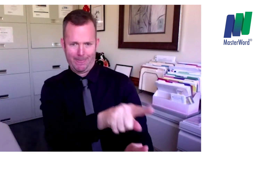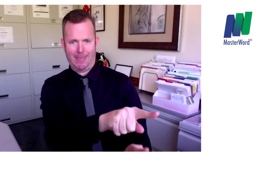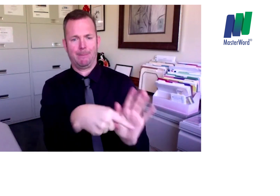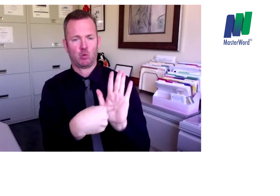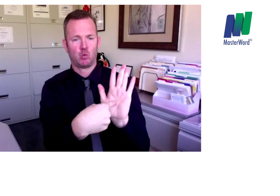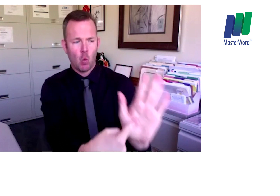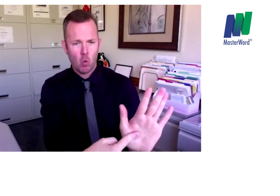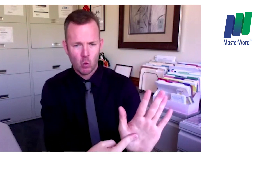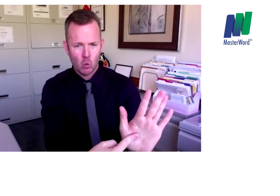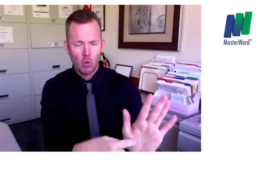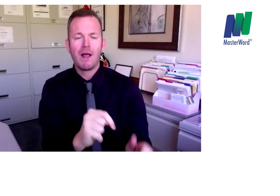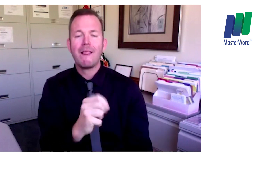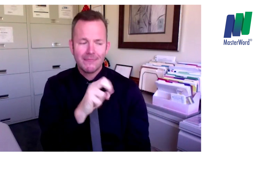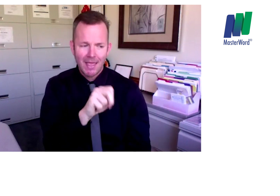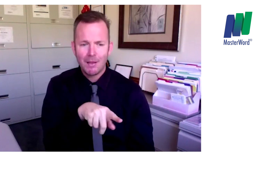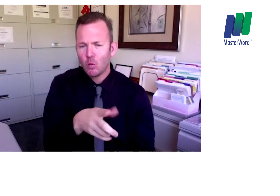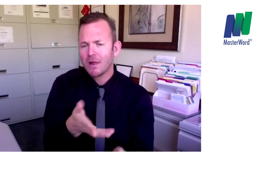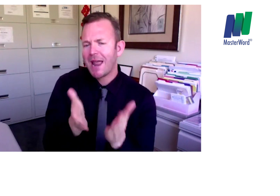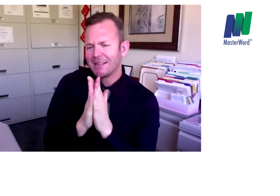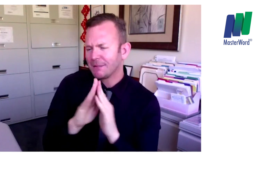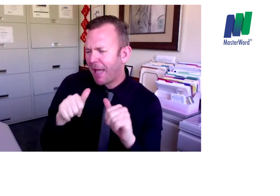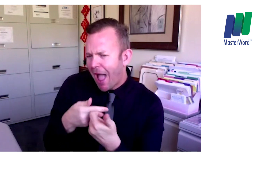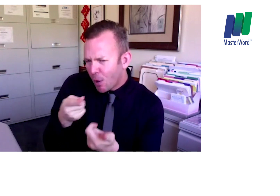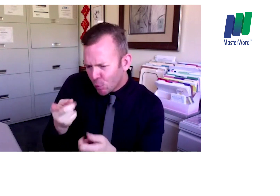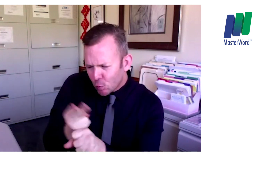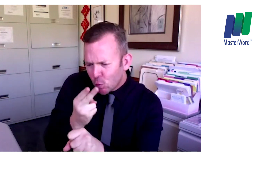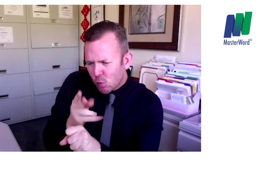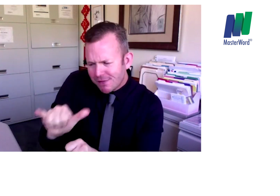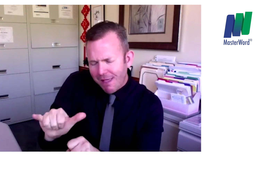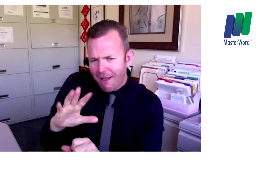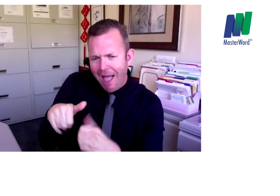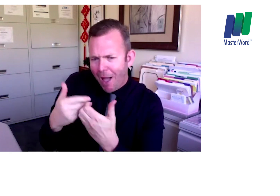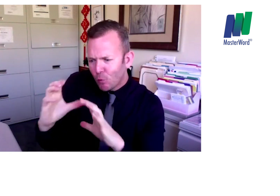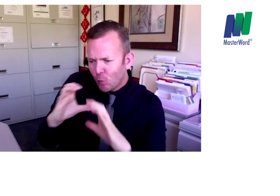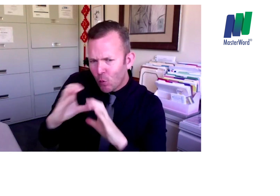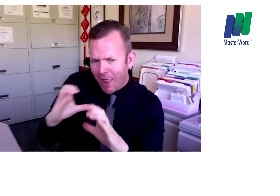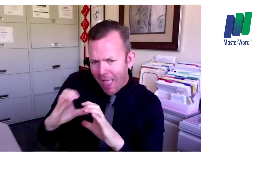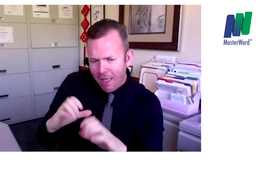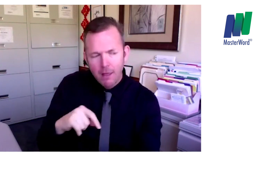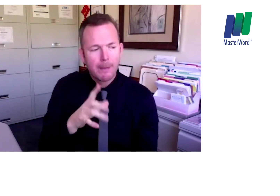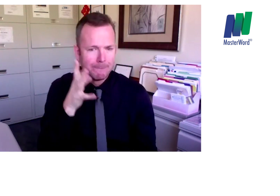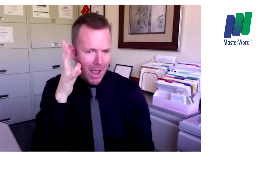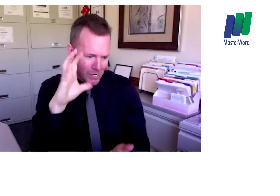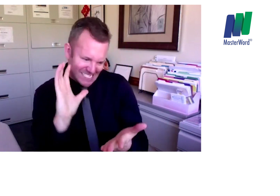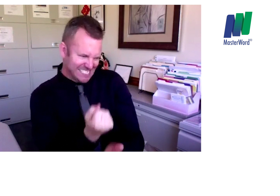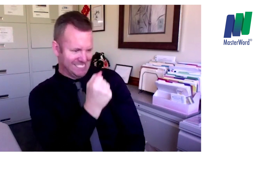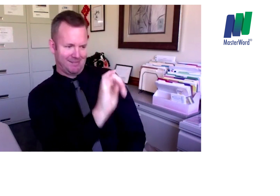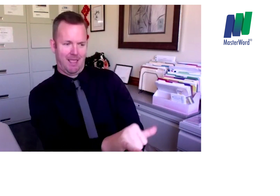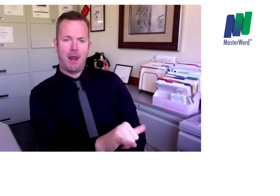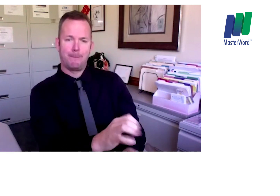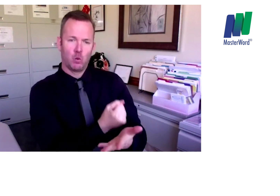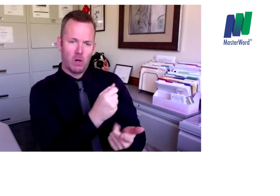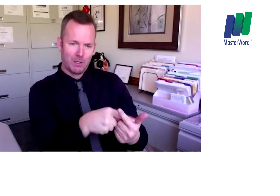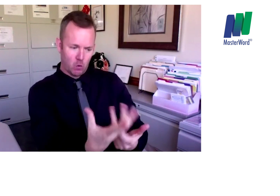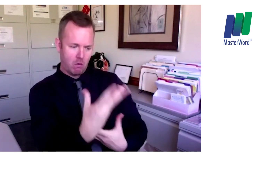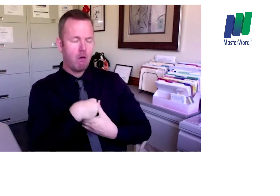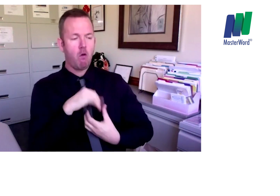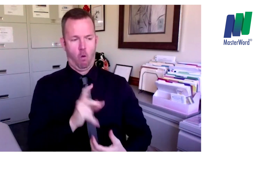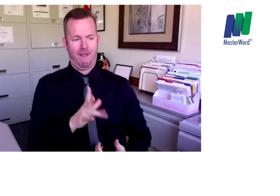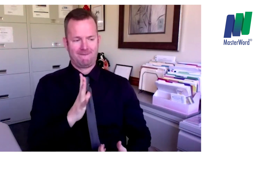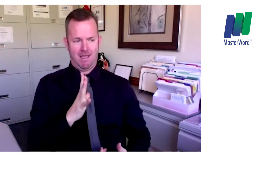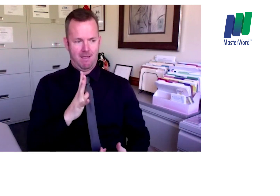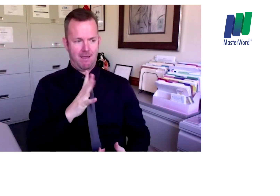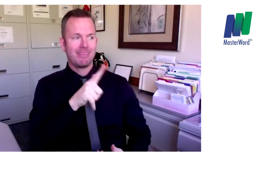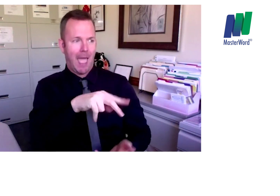But then they might not be able to write a specific show, but like you said, they can show you, and I think the parents, that's